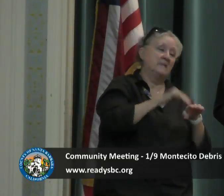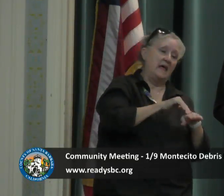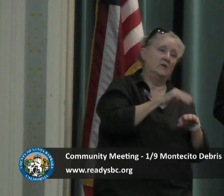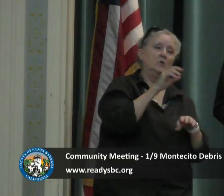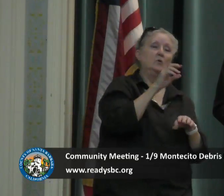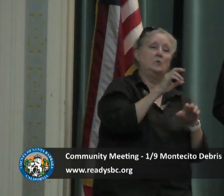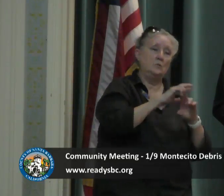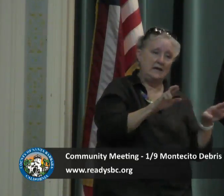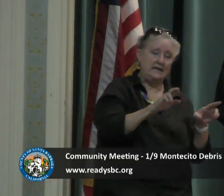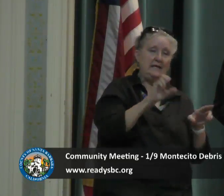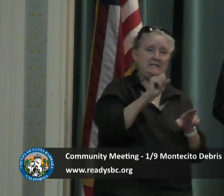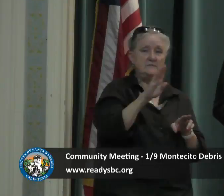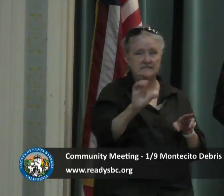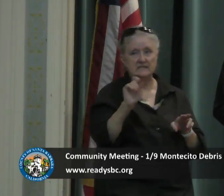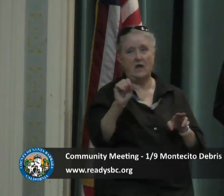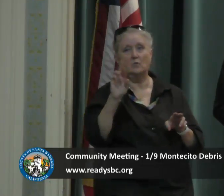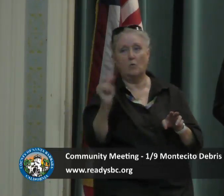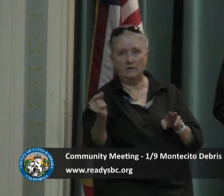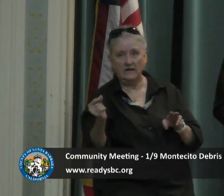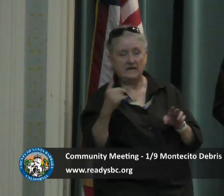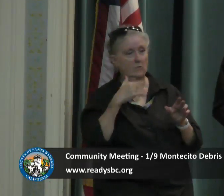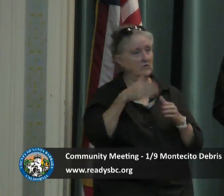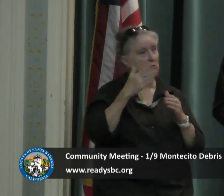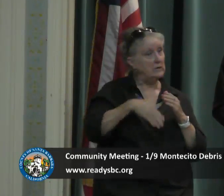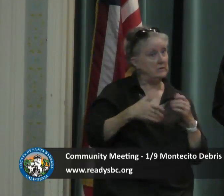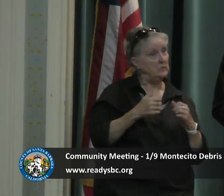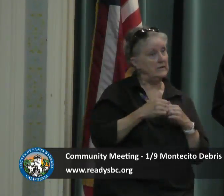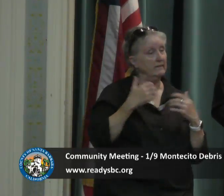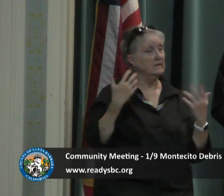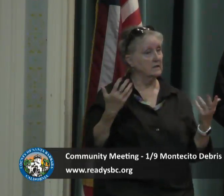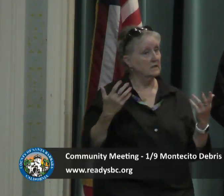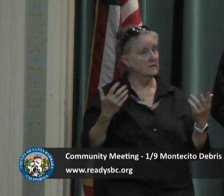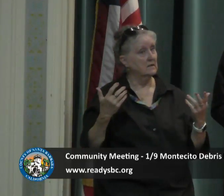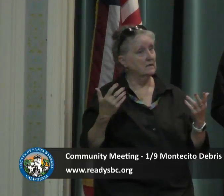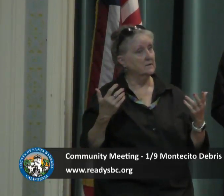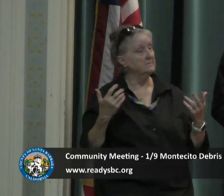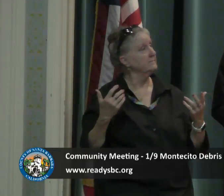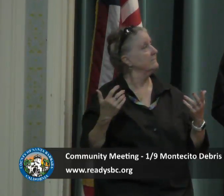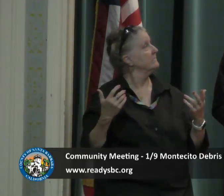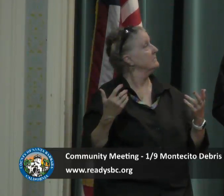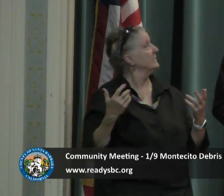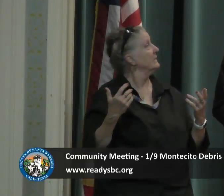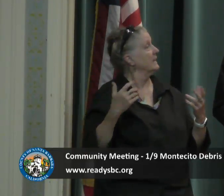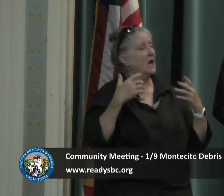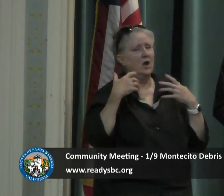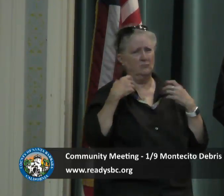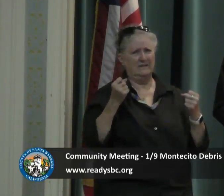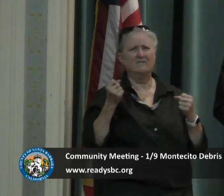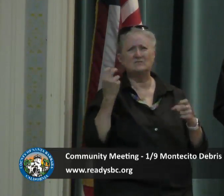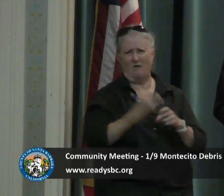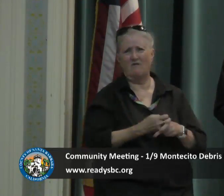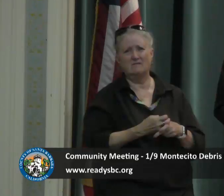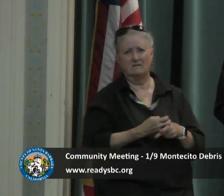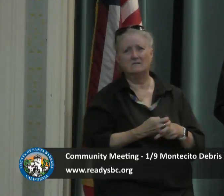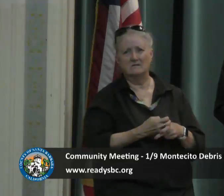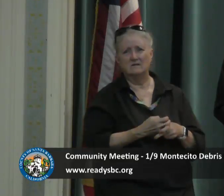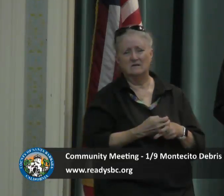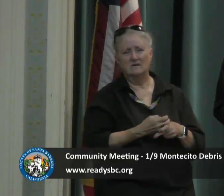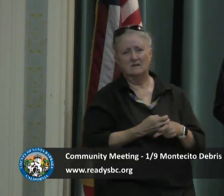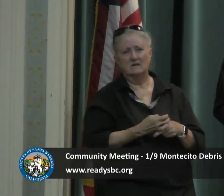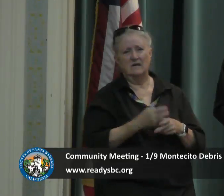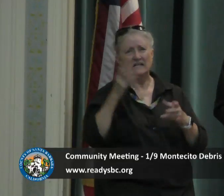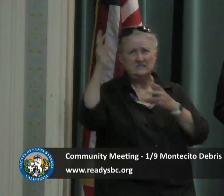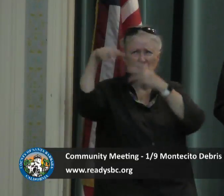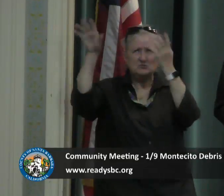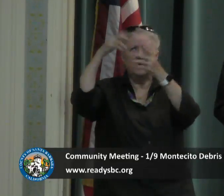readysbc.org. And I want to just conclude that recovery is hard and storm